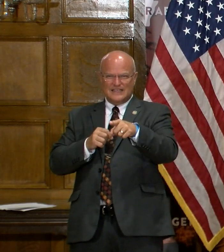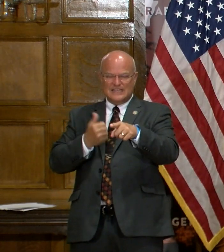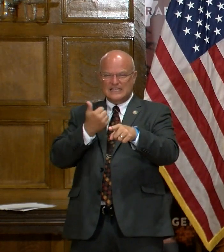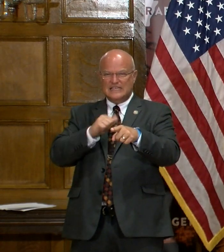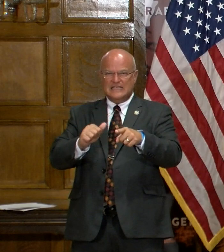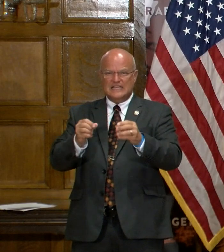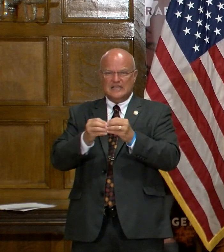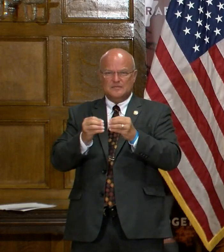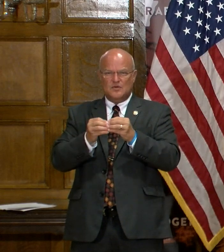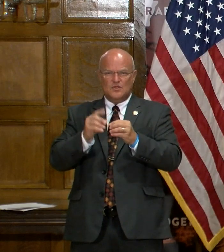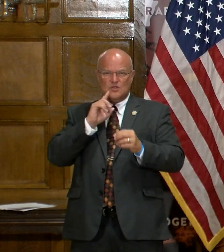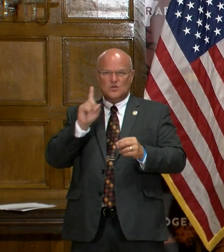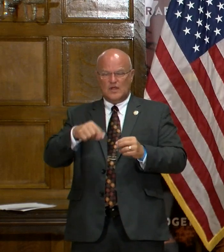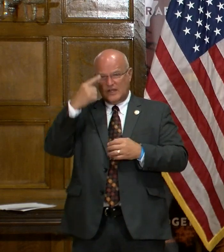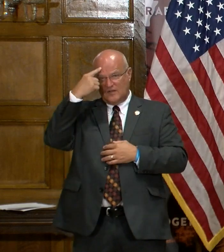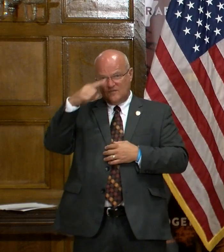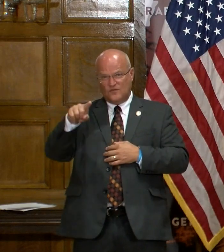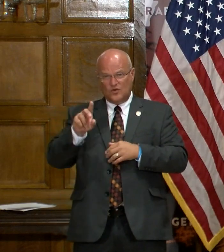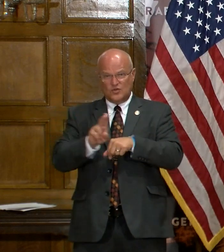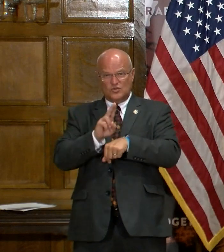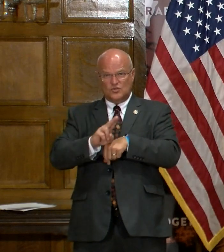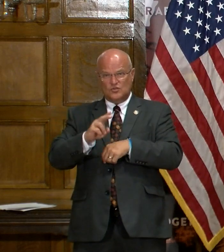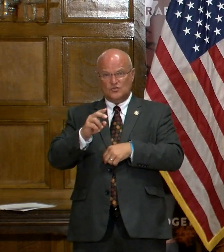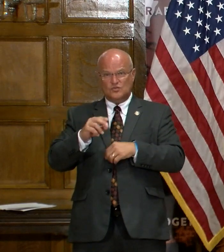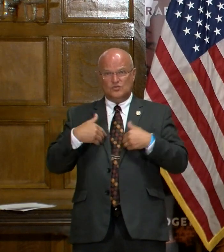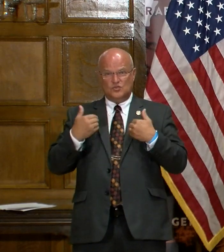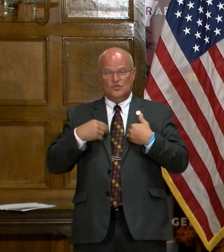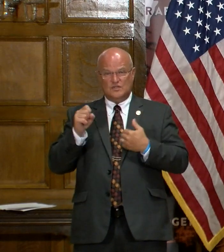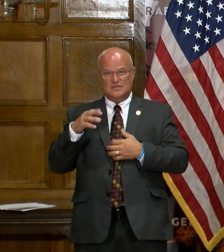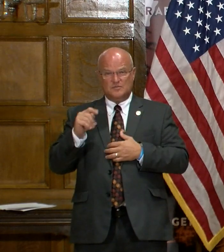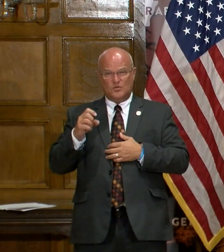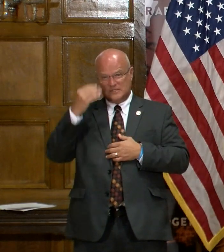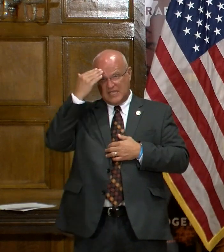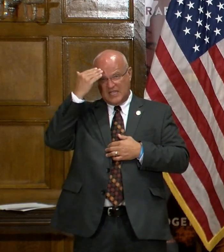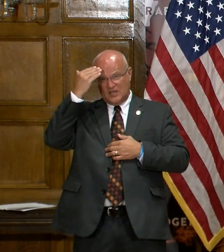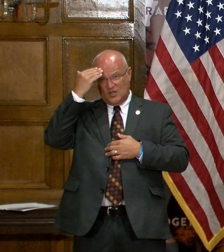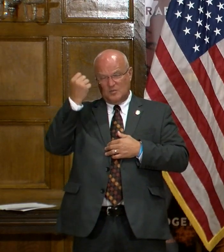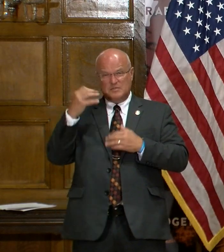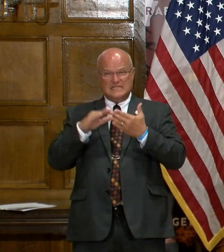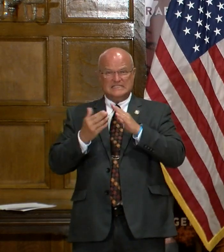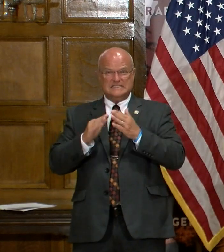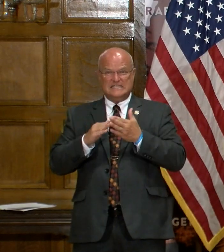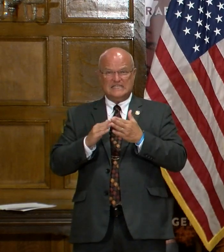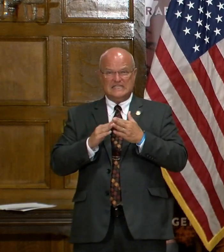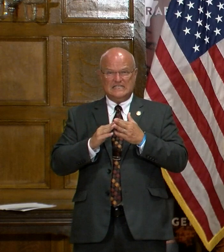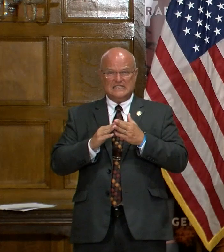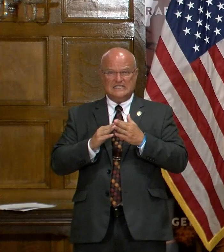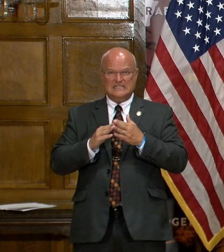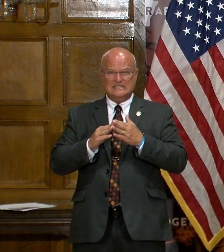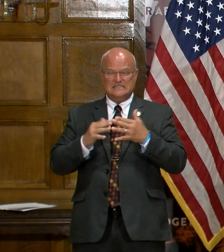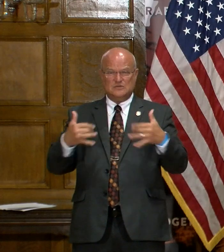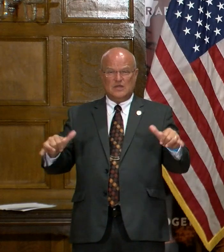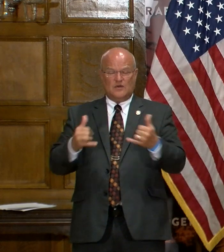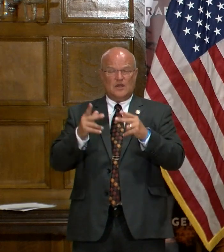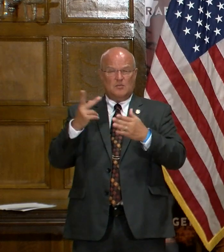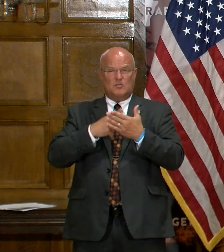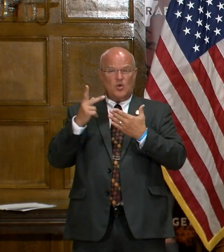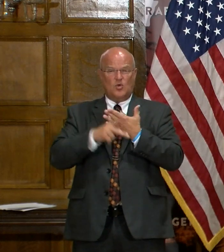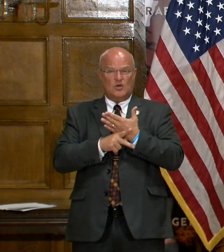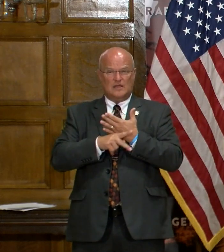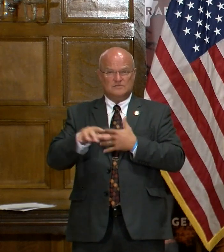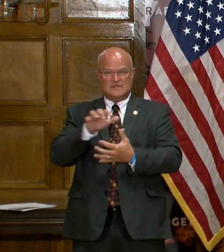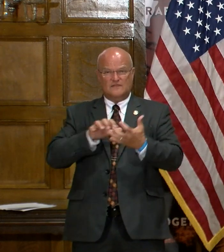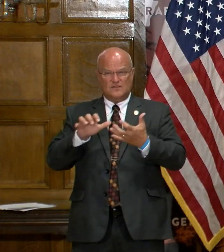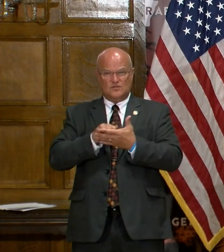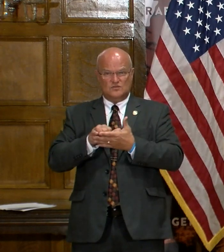Is there any further directive for youth sports? Because I know a lot of cities, when it comes to their recreational programs, have been